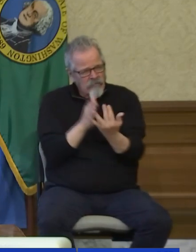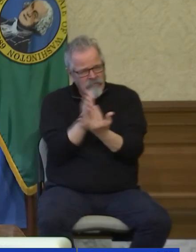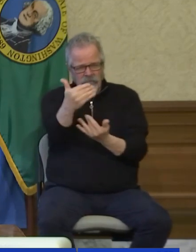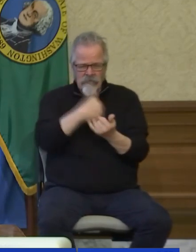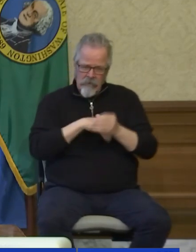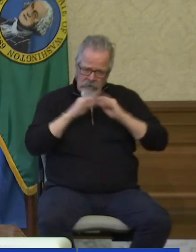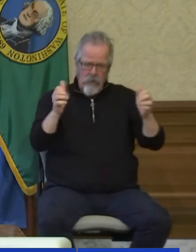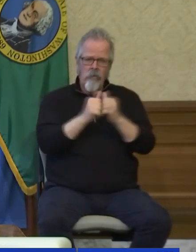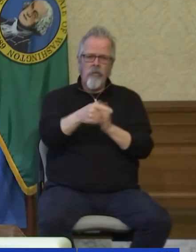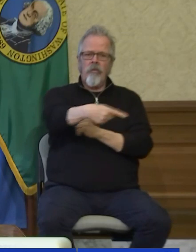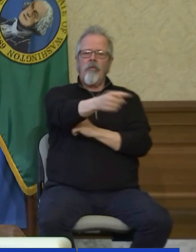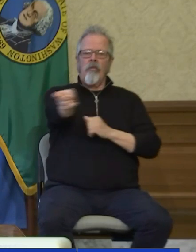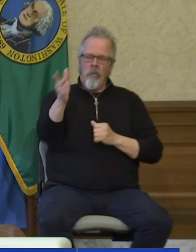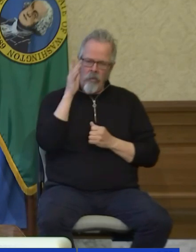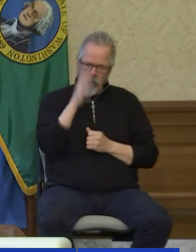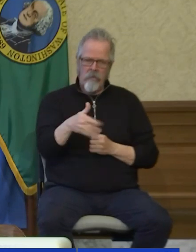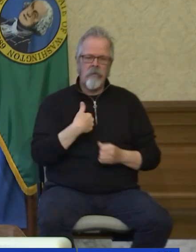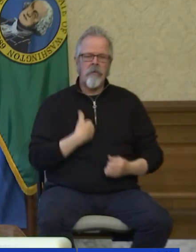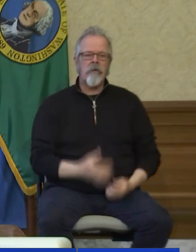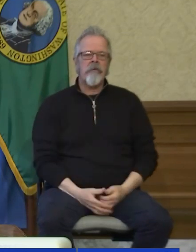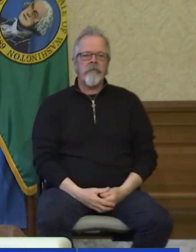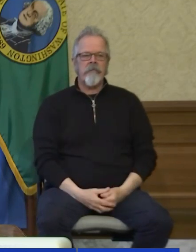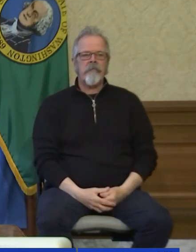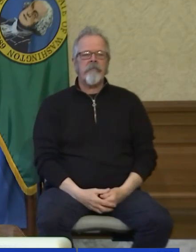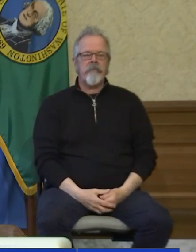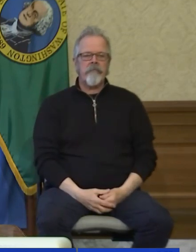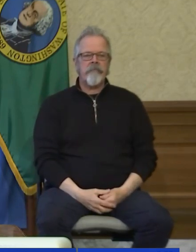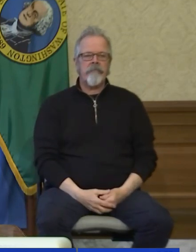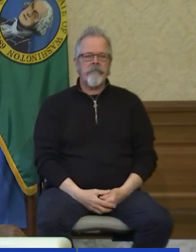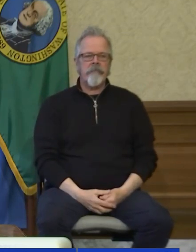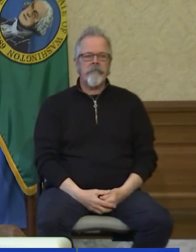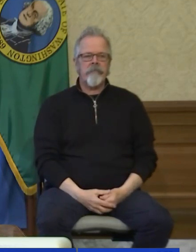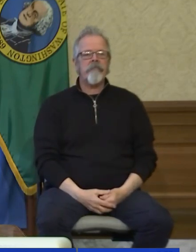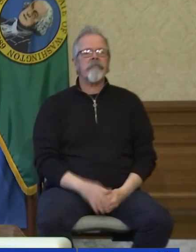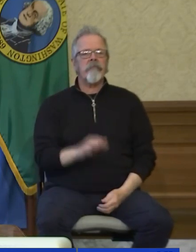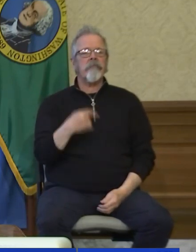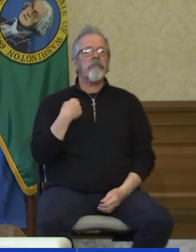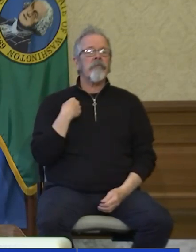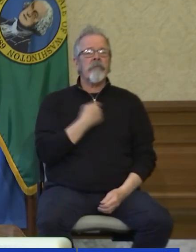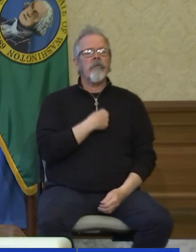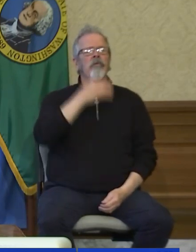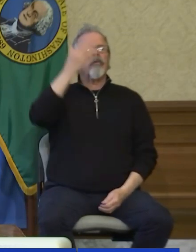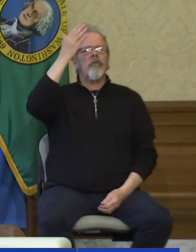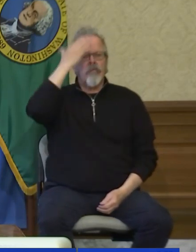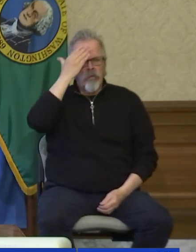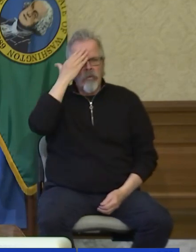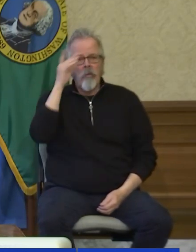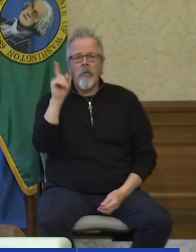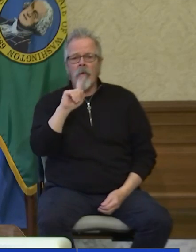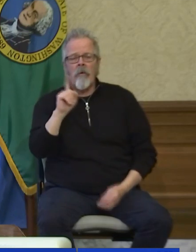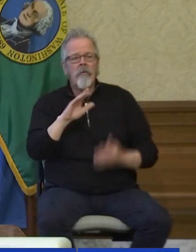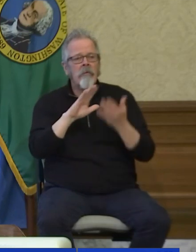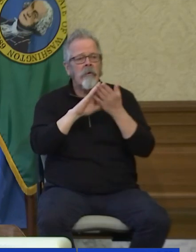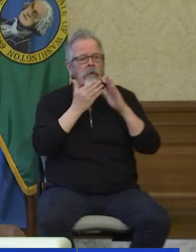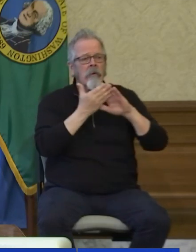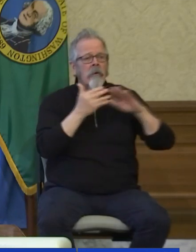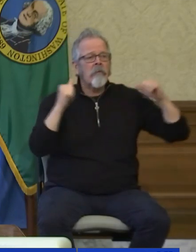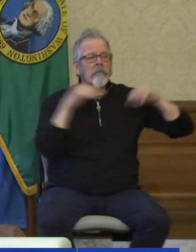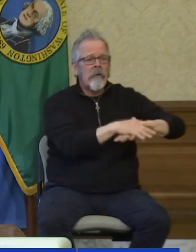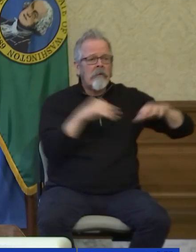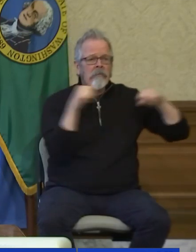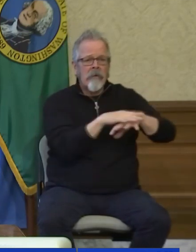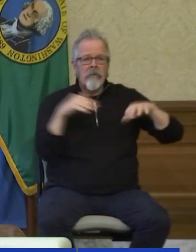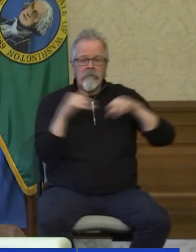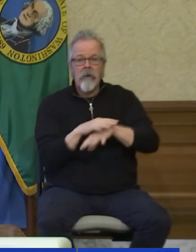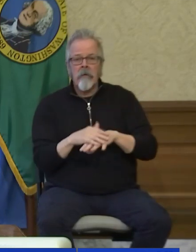densely populated areas will be more difficult. So, and we're going to continue to monitor these matters. I just want to head